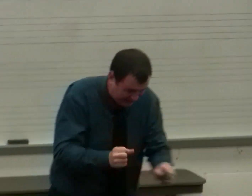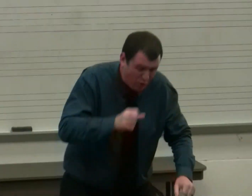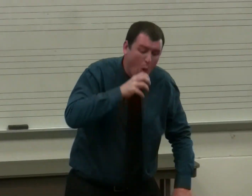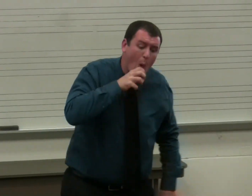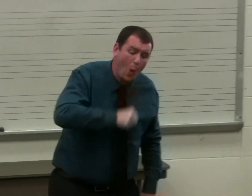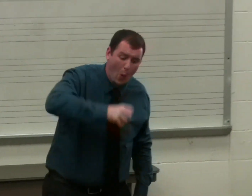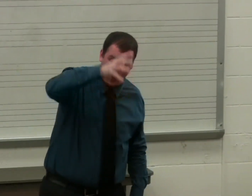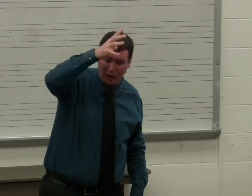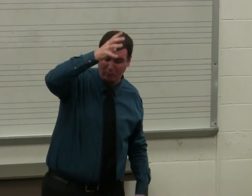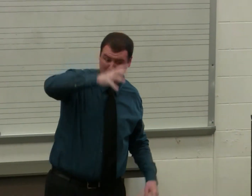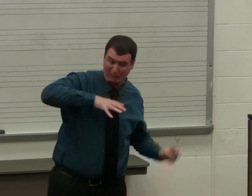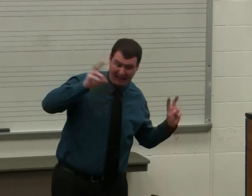Now, those of you